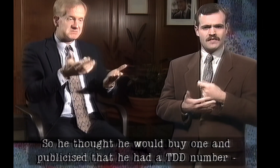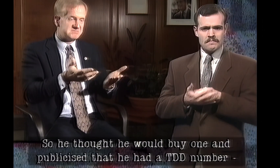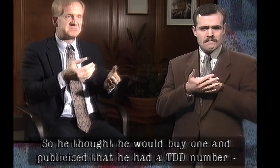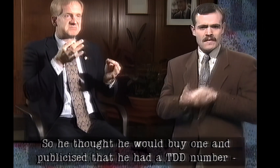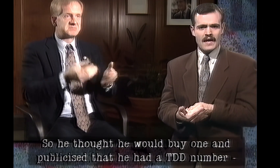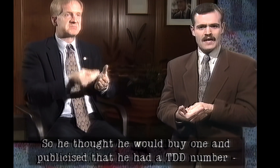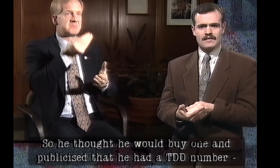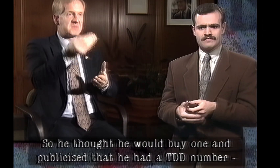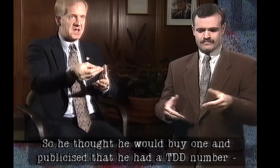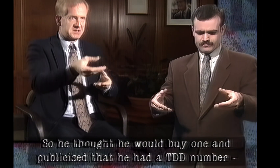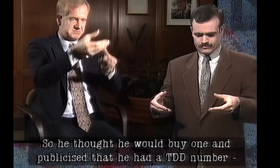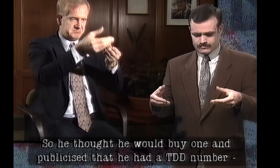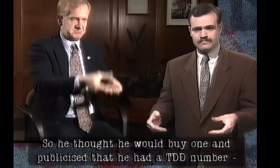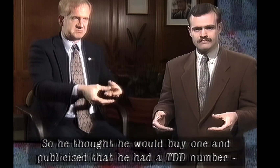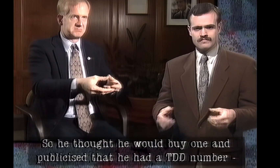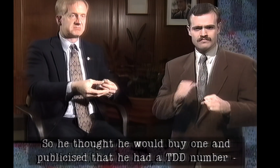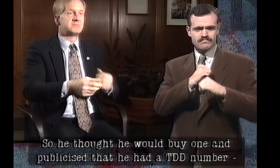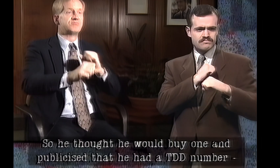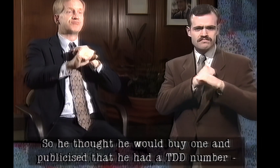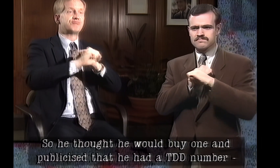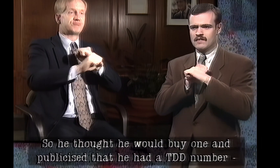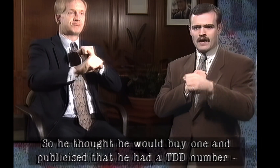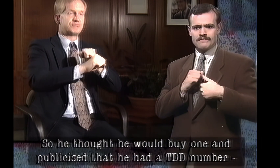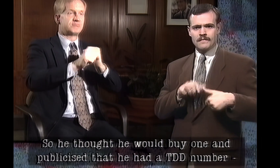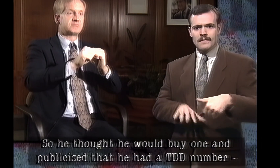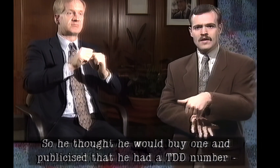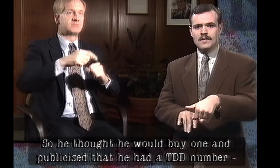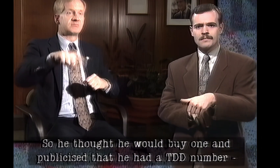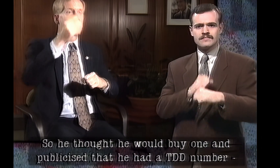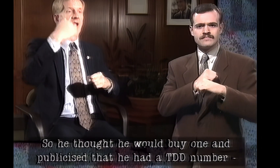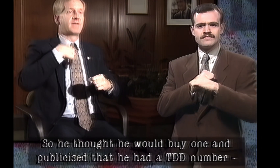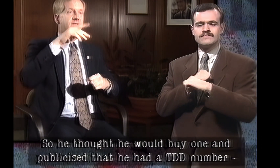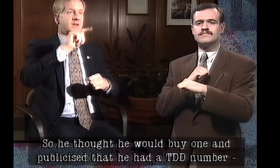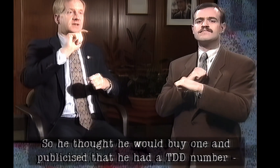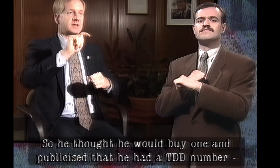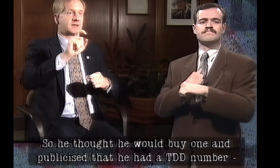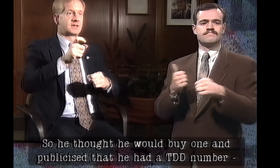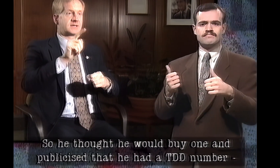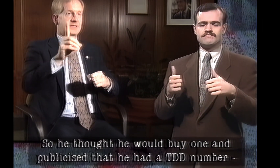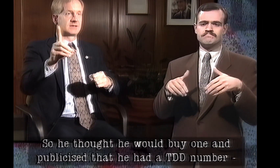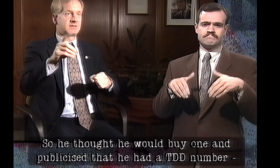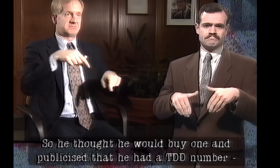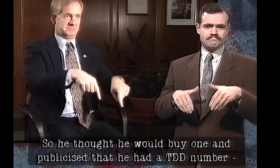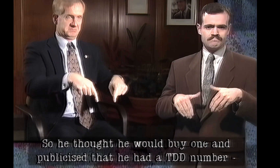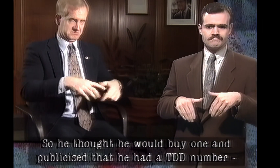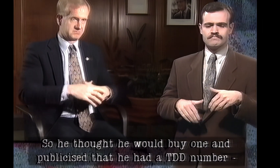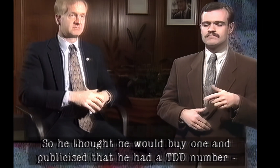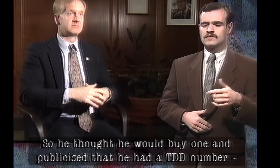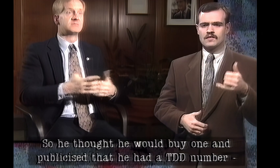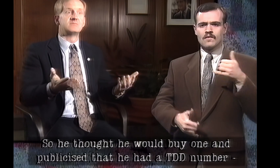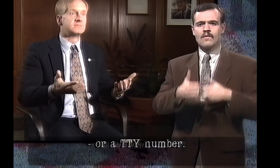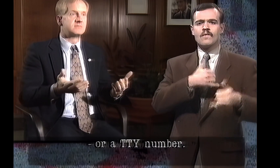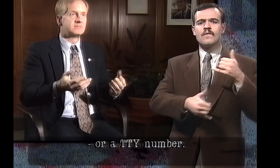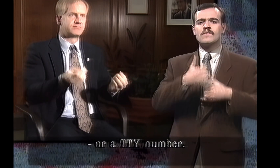So he thought that he would buy one, and he publicized that he had a TDD number